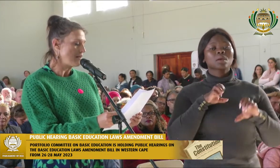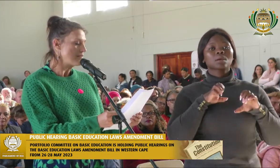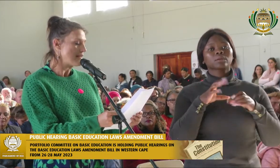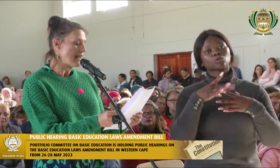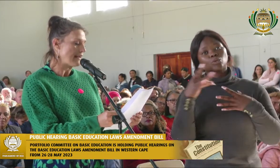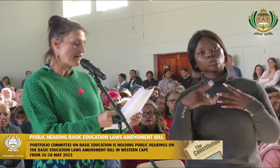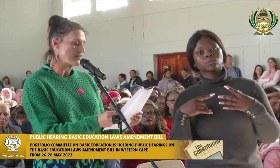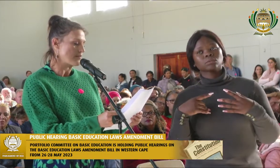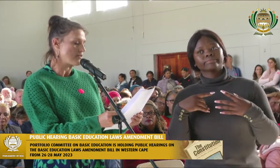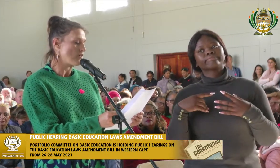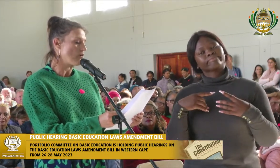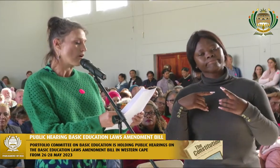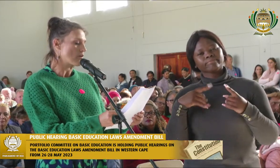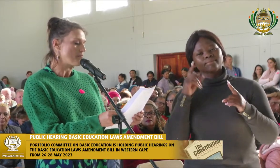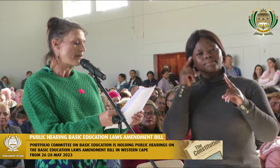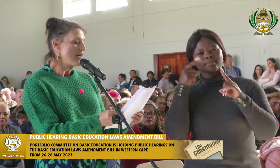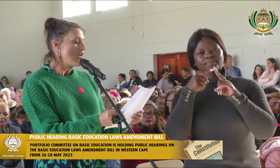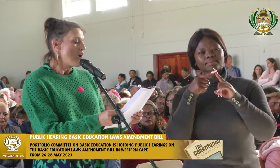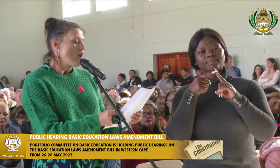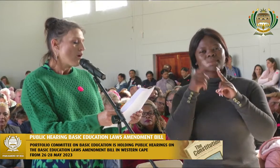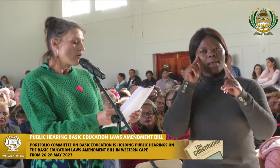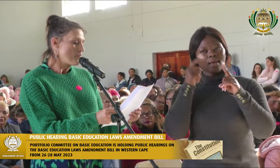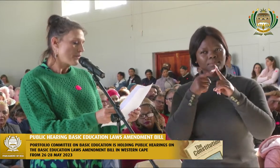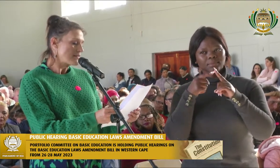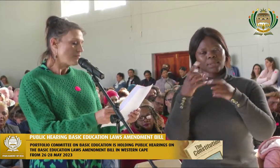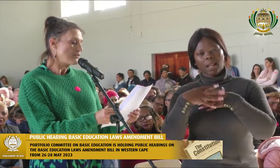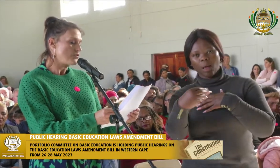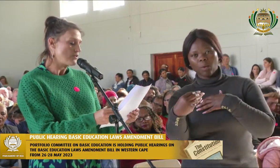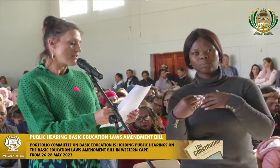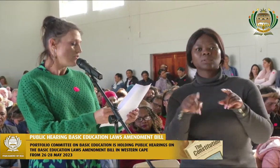Our aims and outcomes are